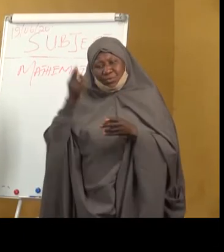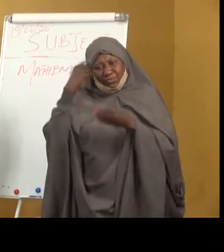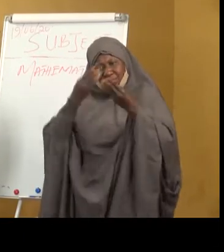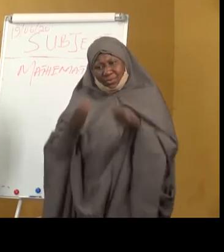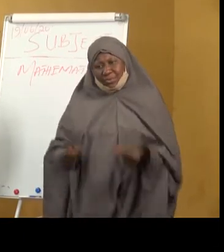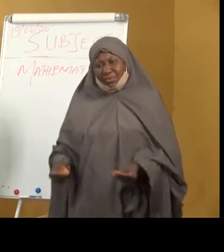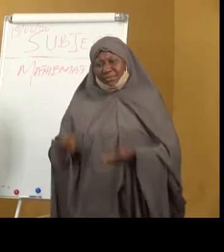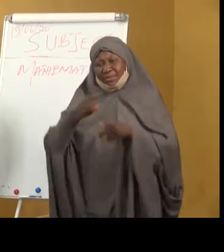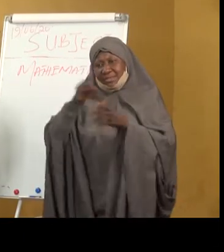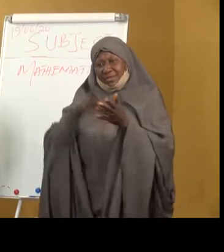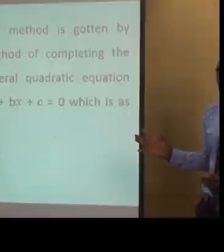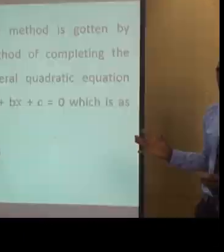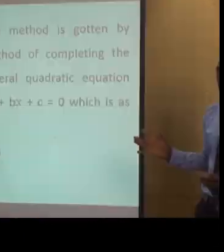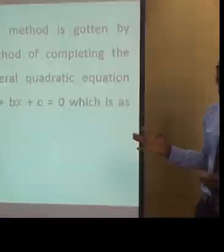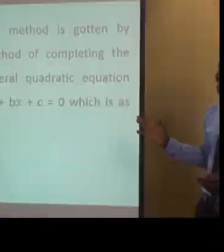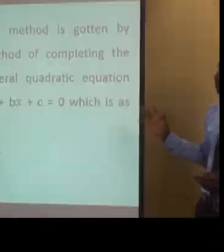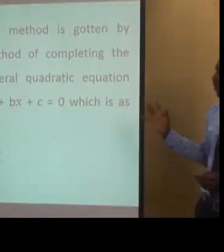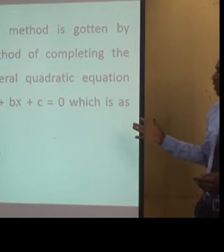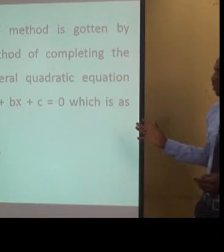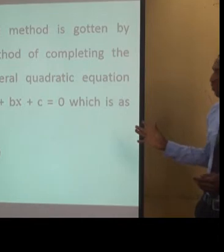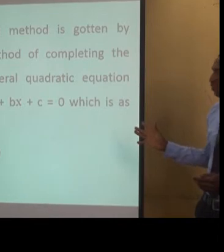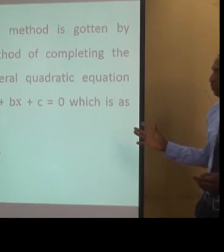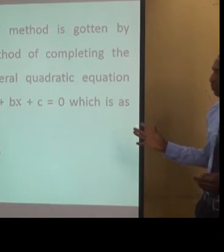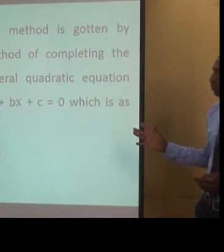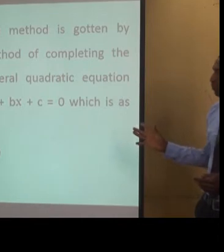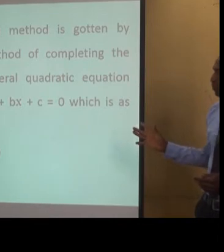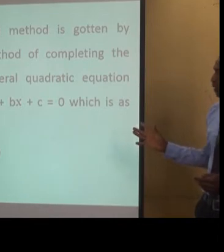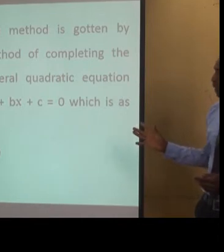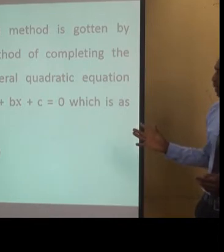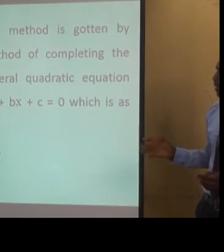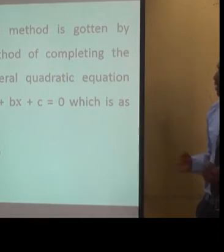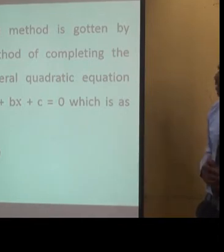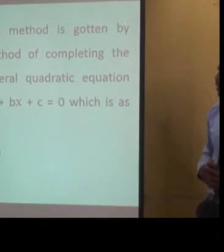involving quadratic equation. As follows.